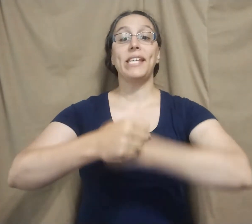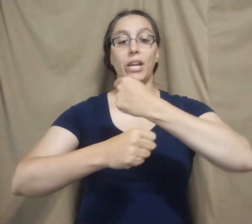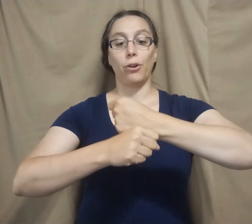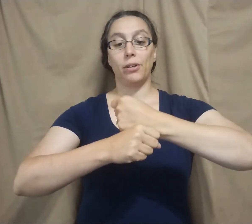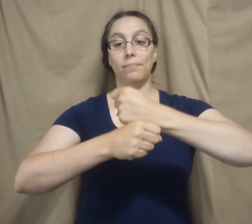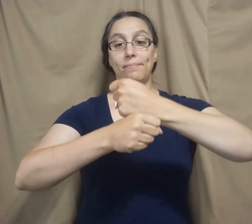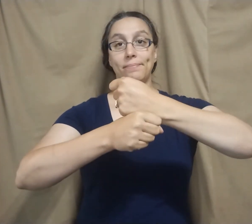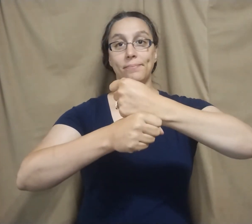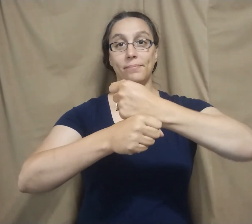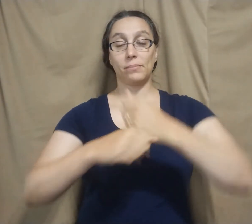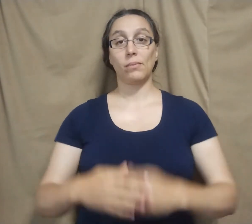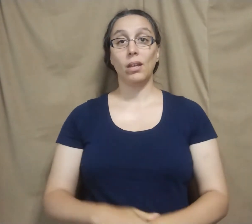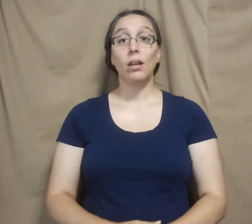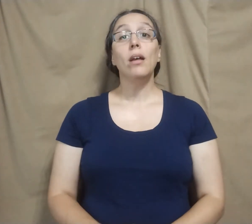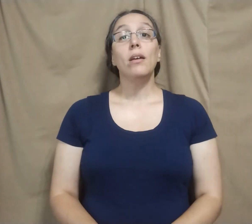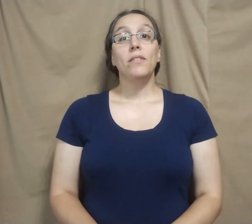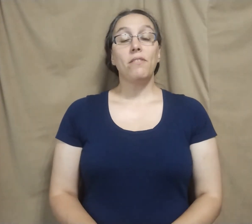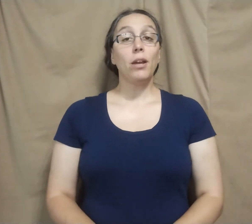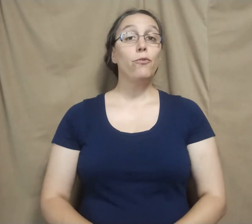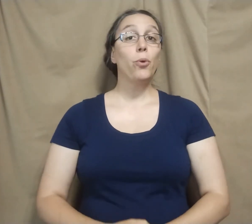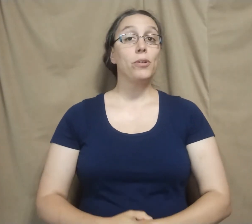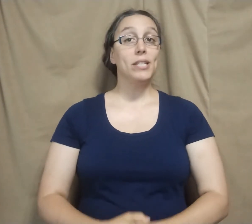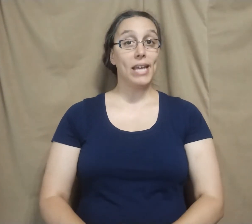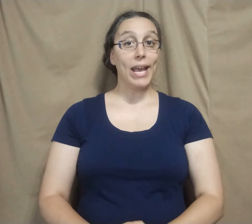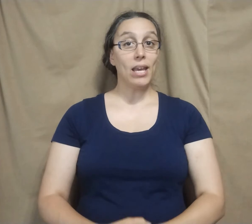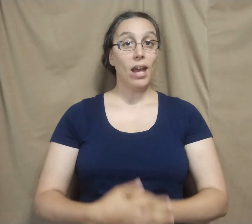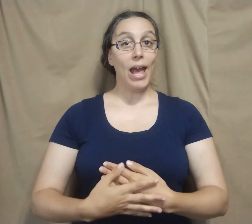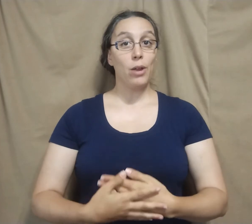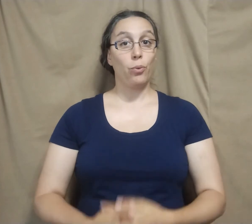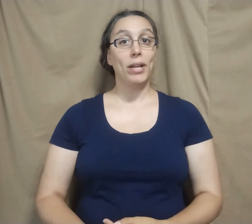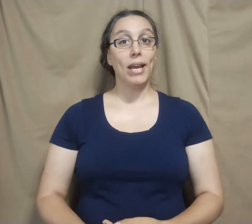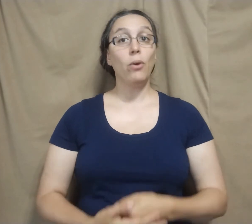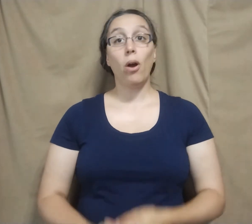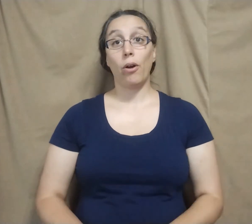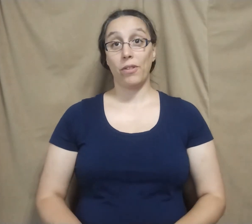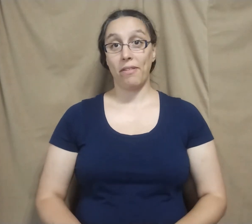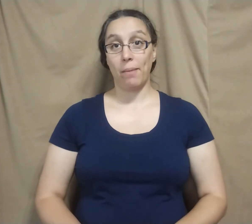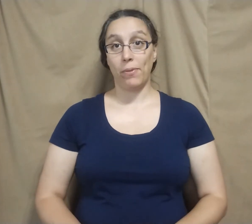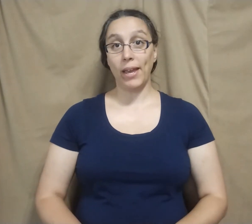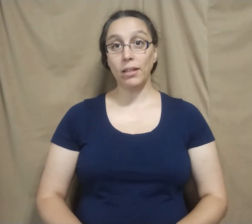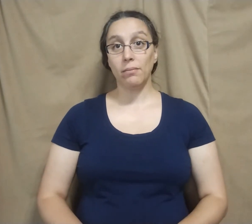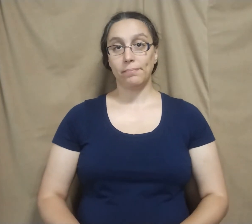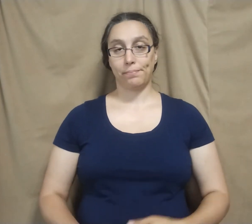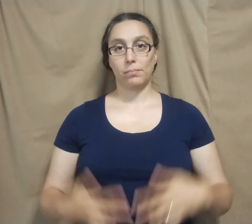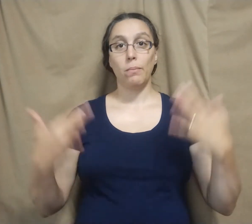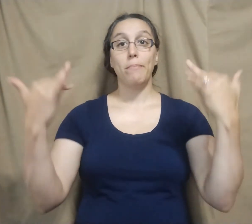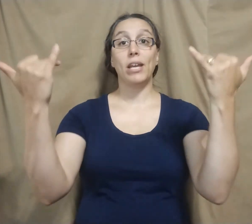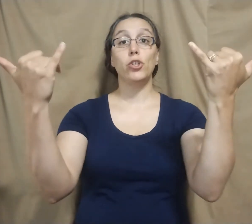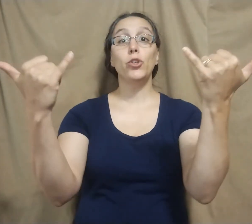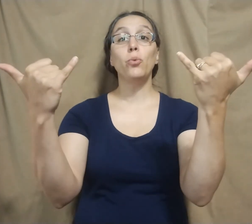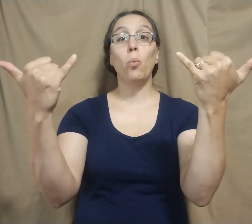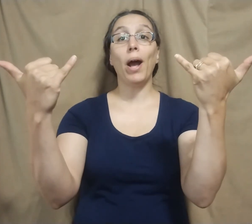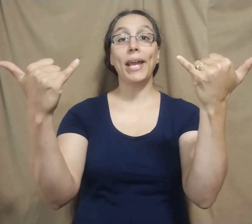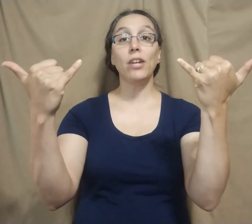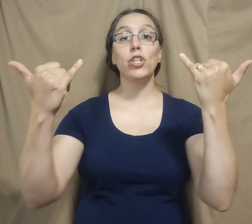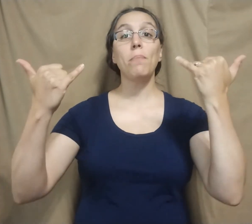year. The sign for today and right now are the same thing. Make two Y hand shapes